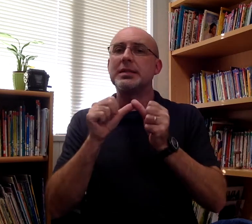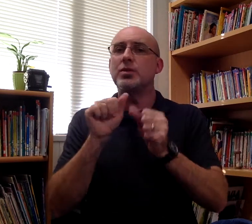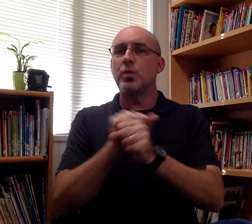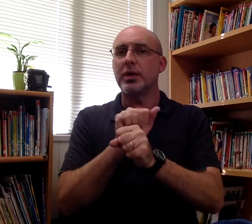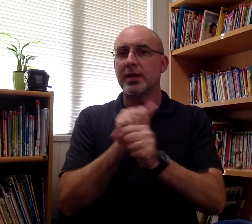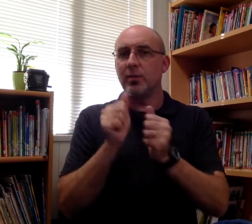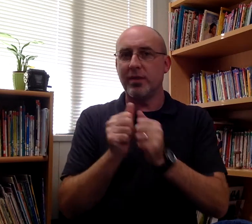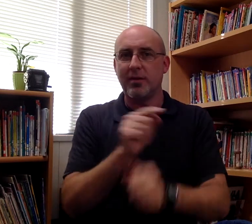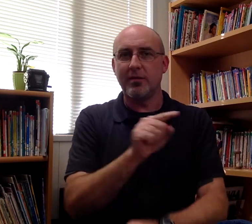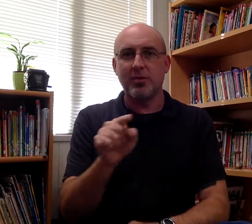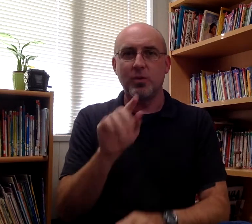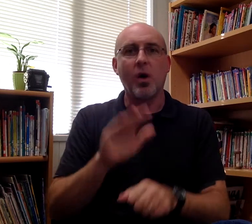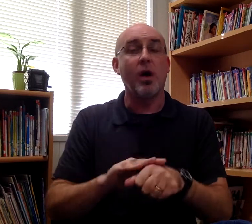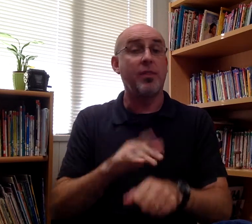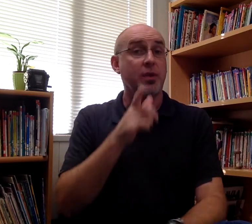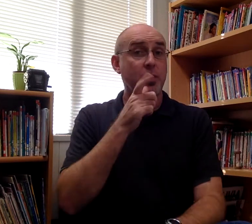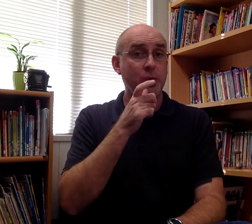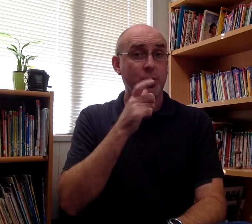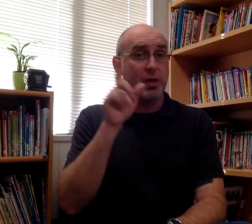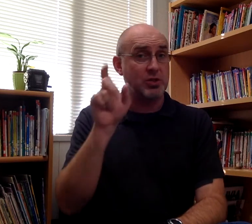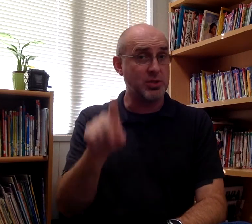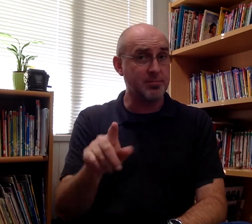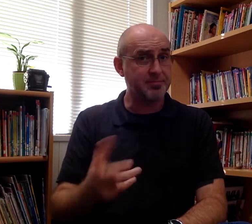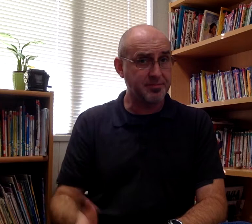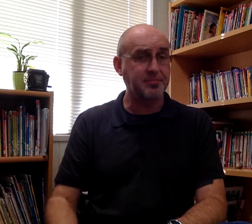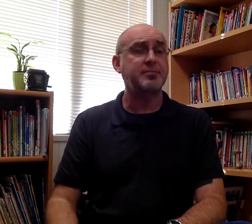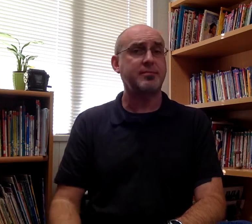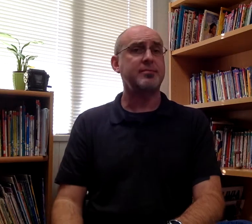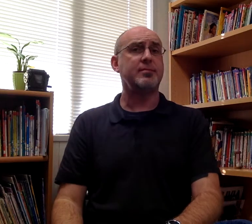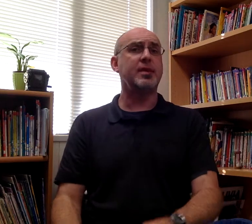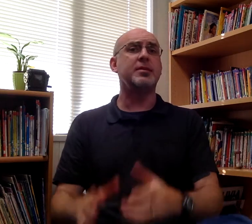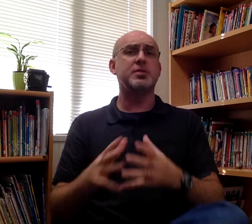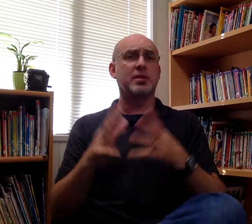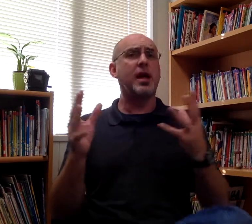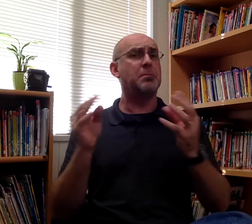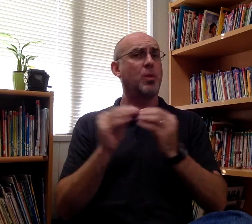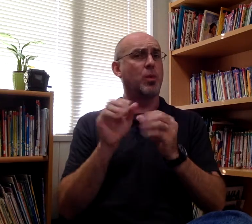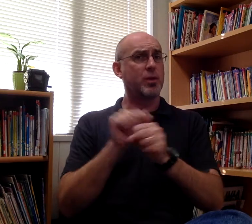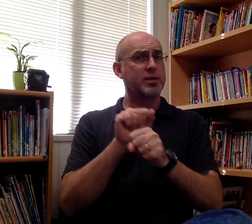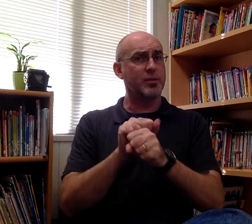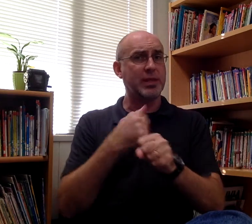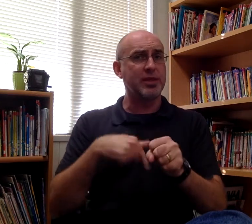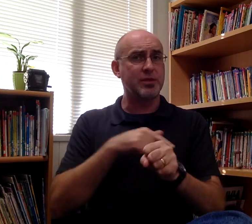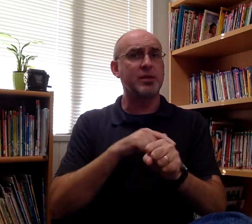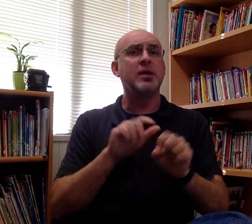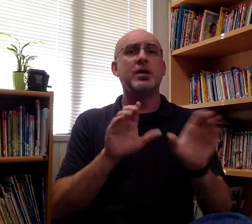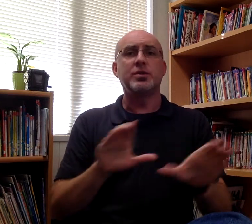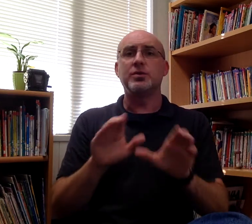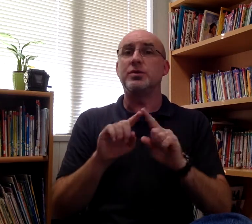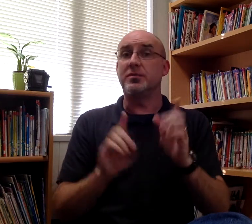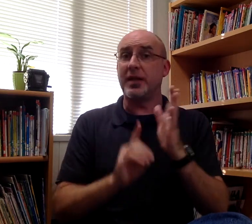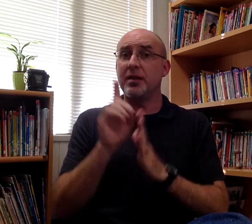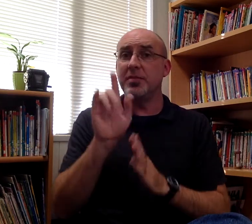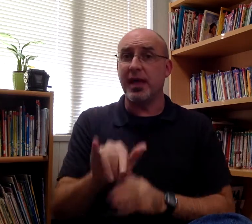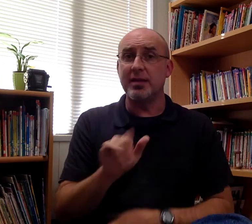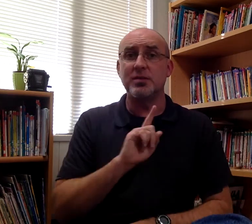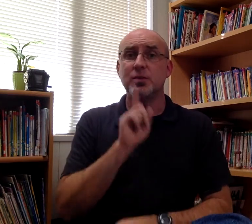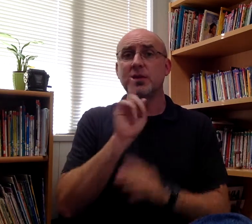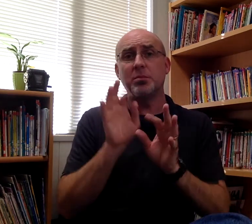continue working with all of you on the who question. And there's a lot more work that we can do to develop that, and it's really